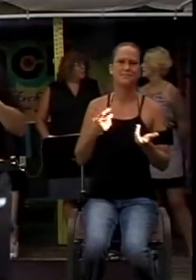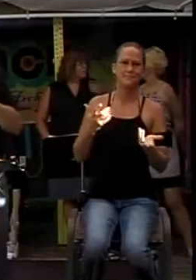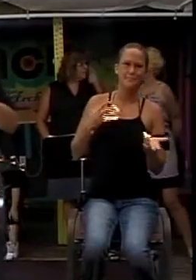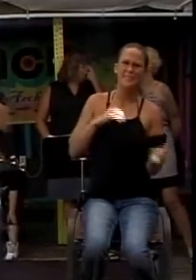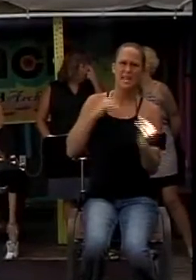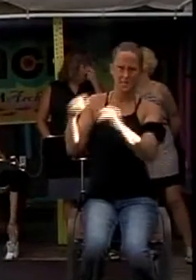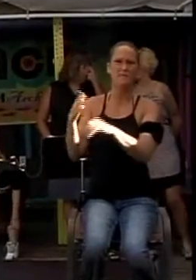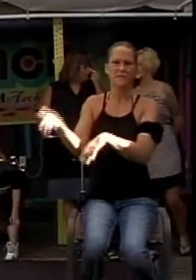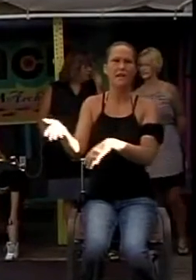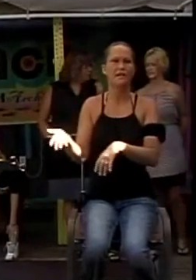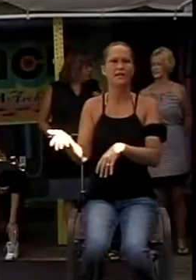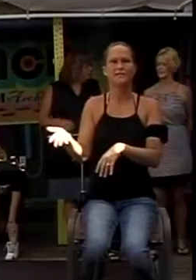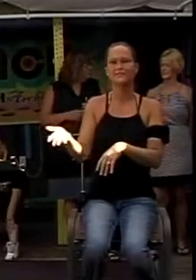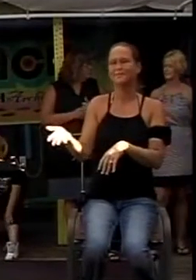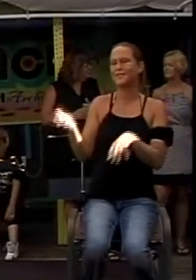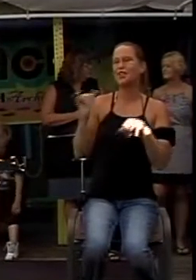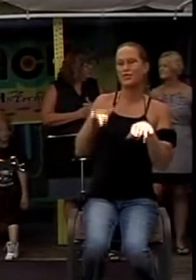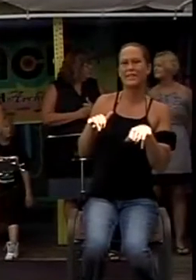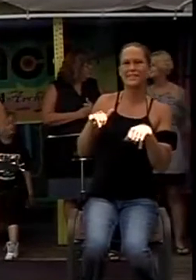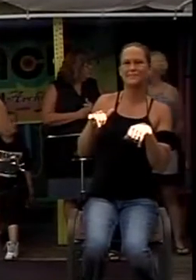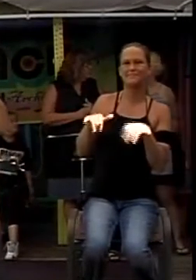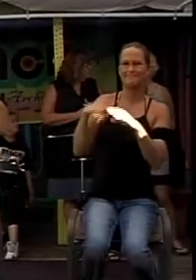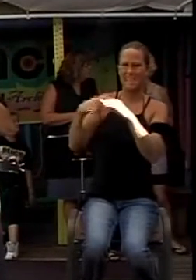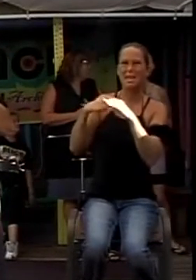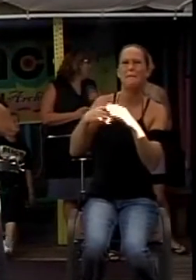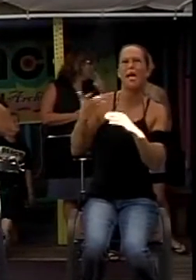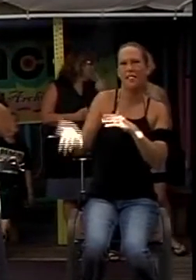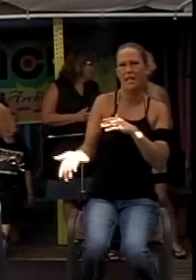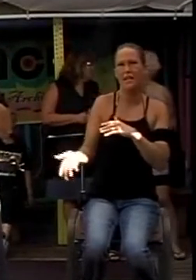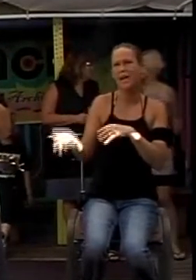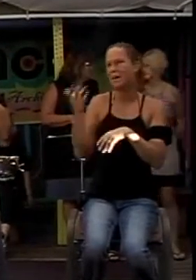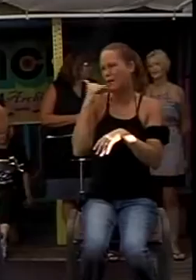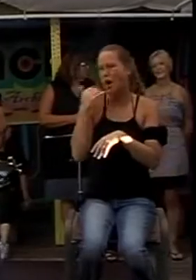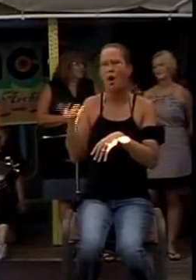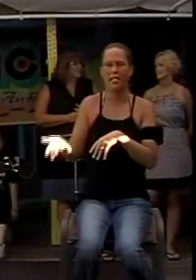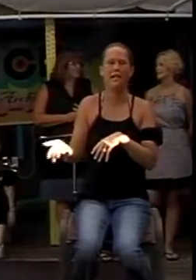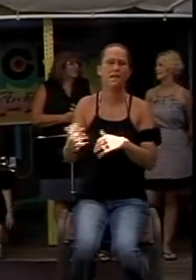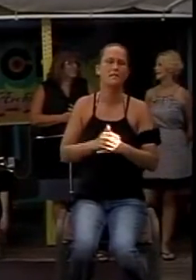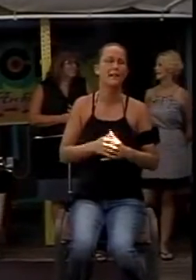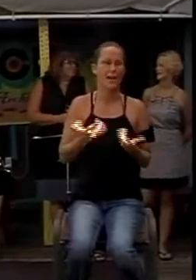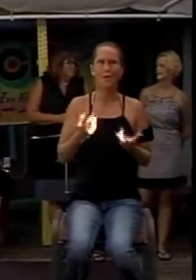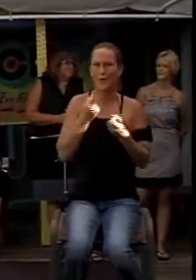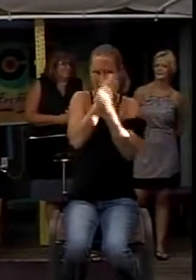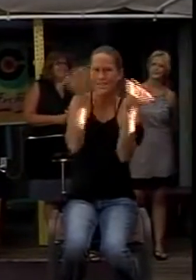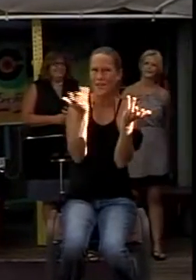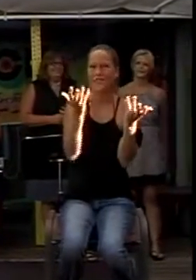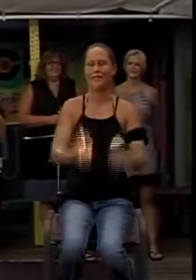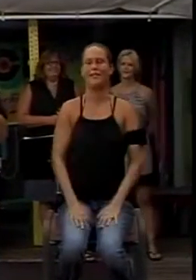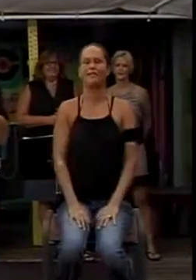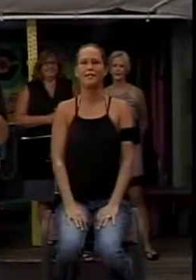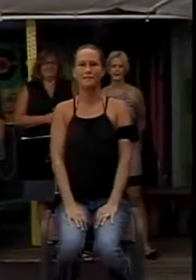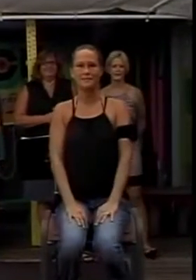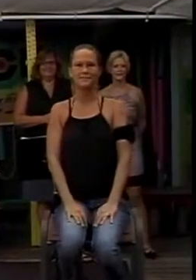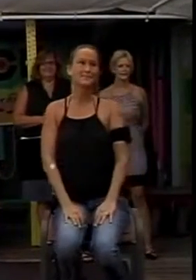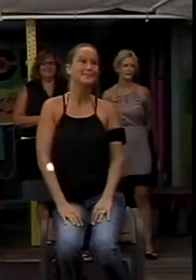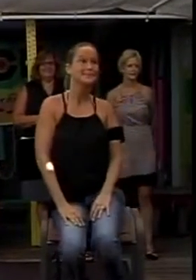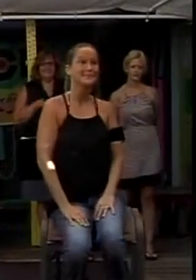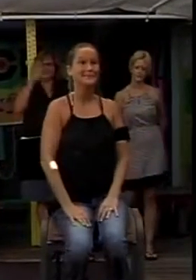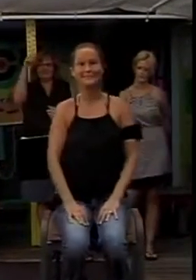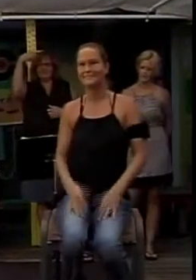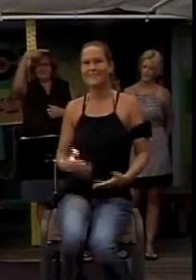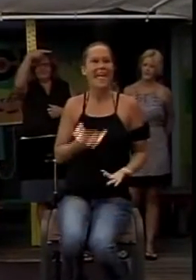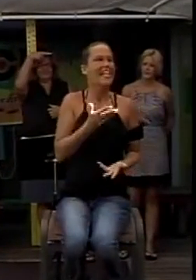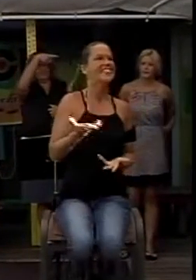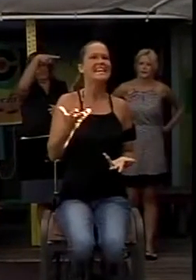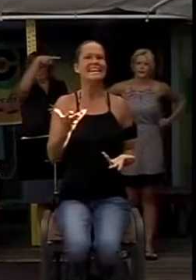email, you can do that. If you have his phone number, you can give him a call. But anyway, just want to let you know that change happened. The stuff at the thrift